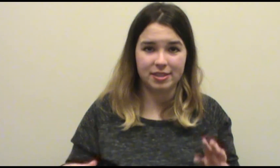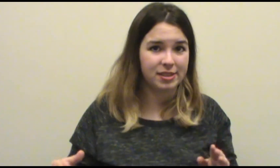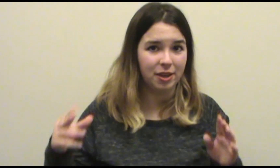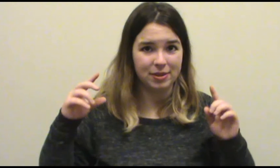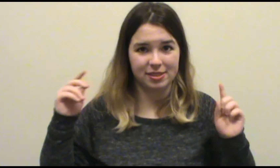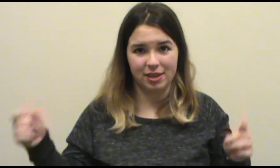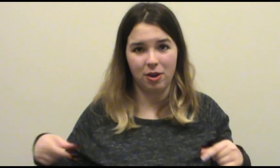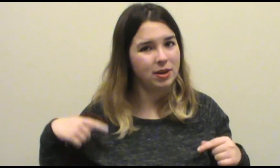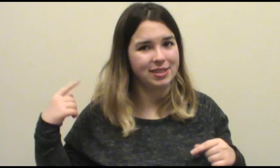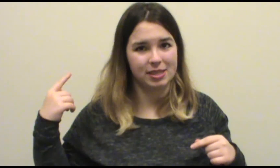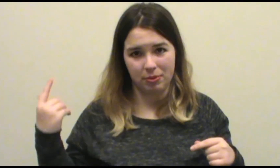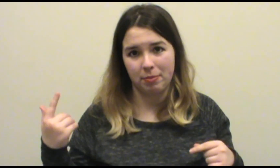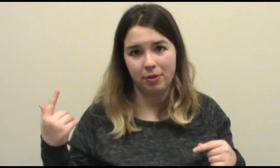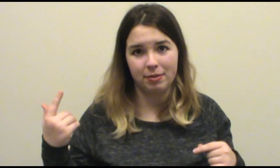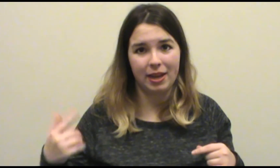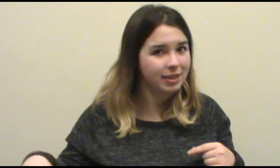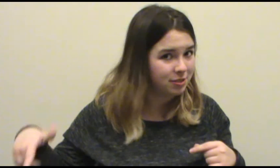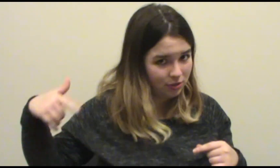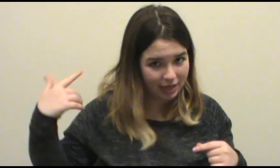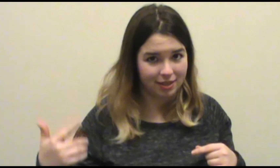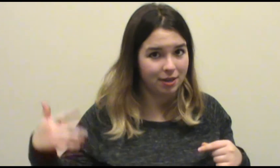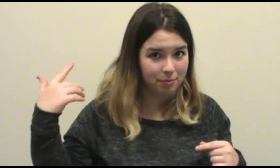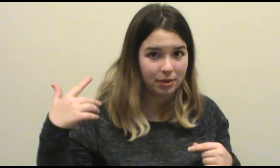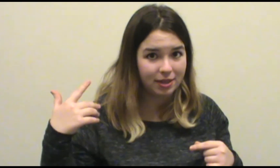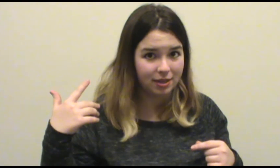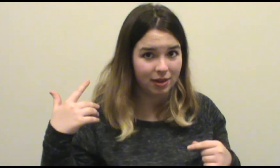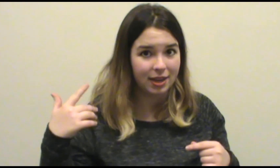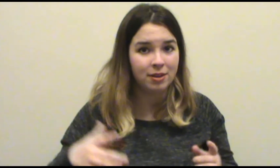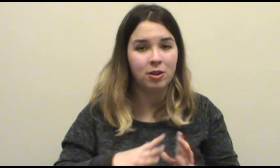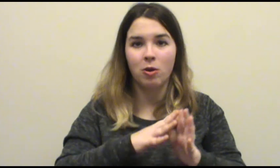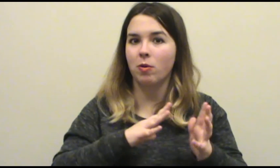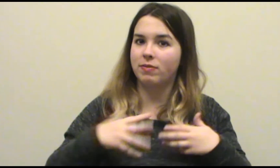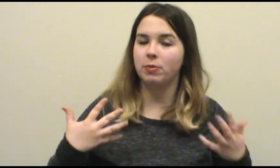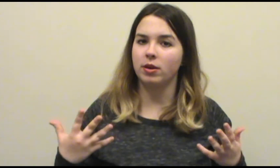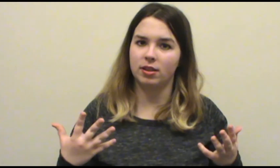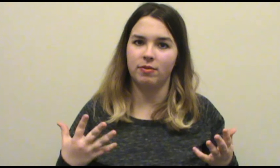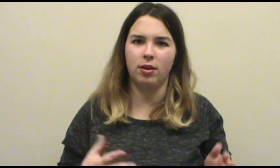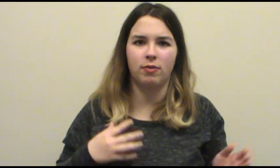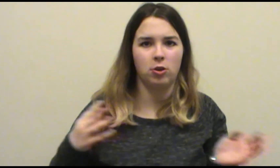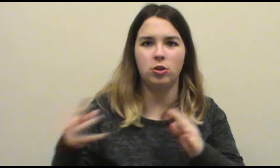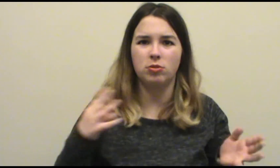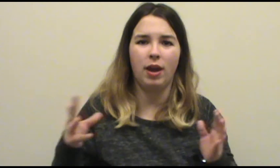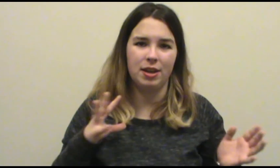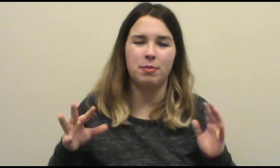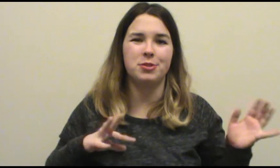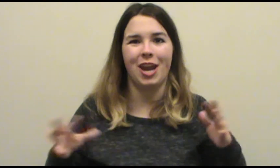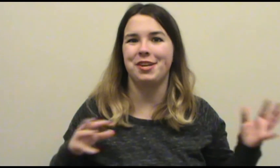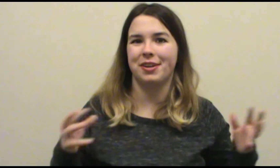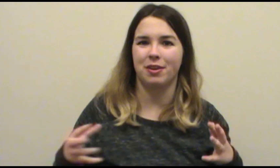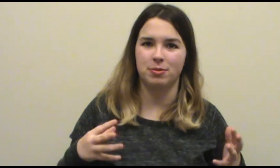that you instantly know he says put a bullet in my head, so you take the gun and put it in your head? Or if you were clever enough, could you end up changing those,